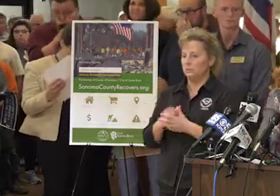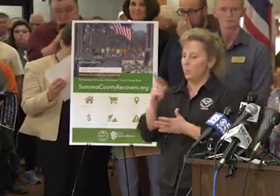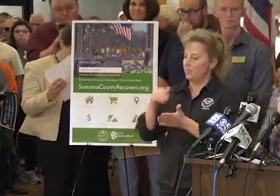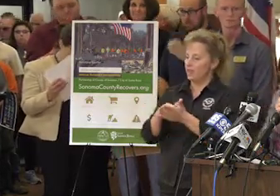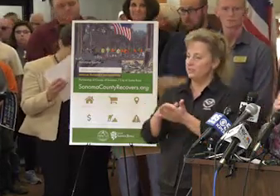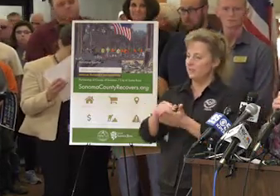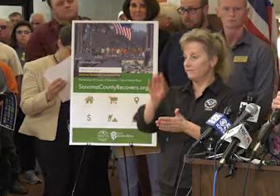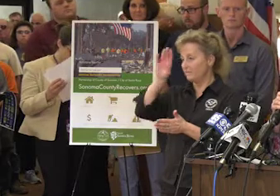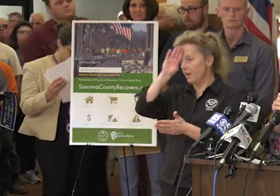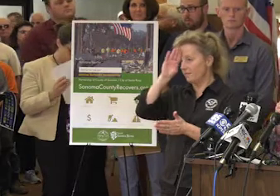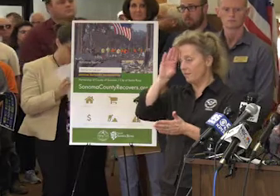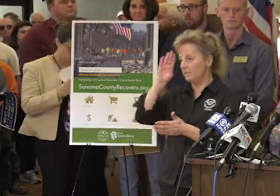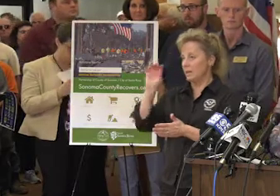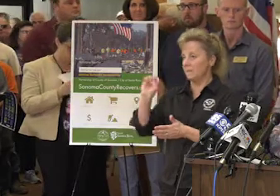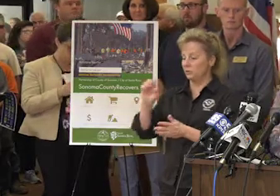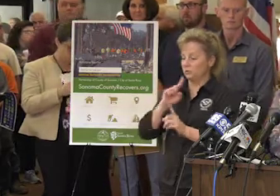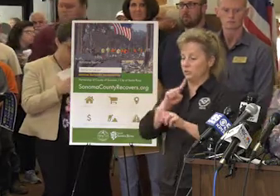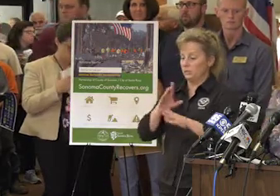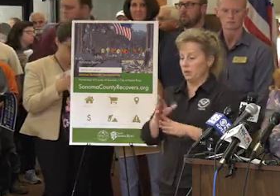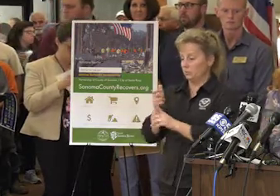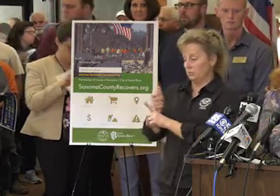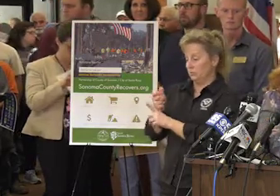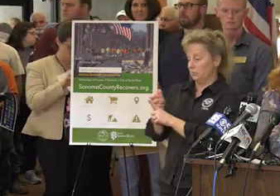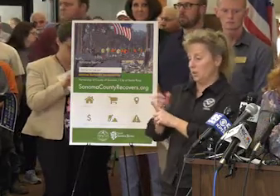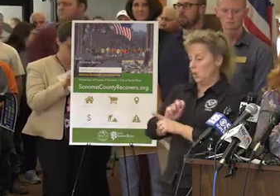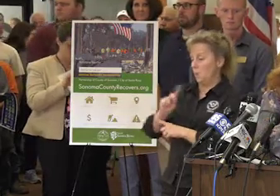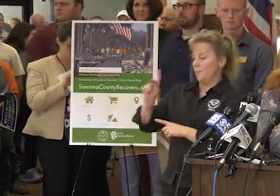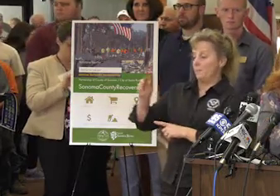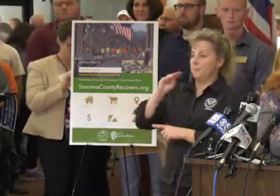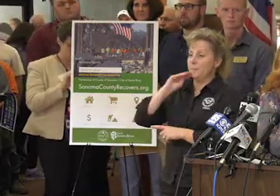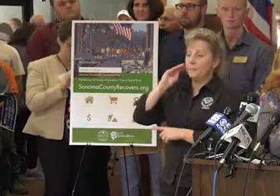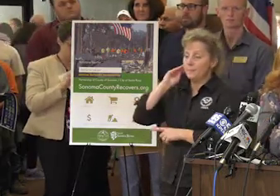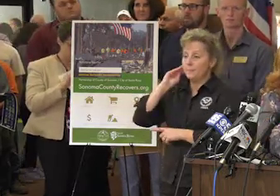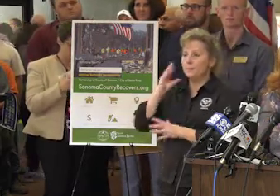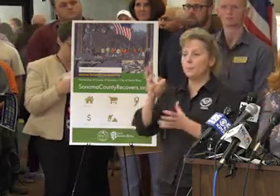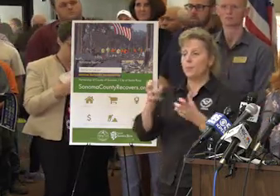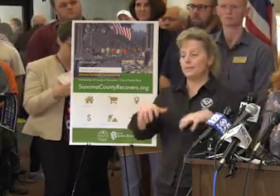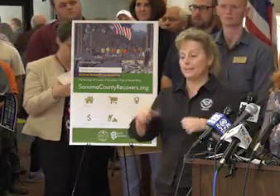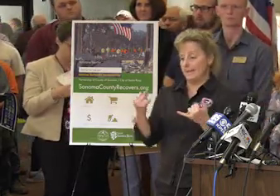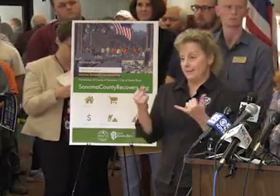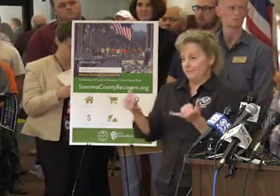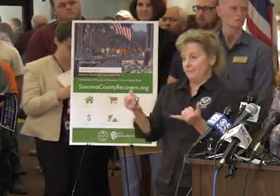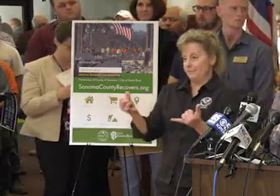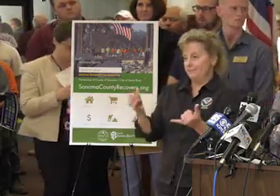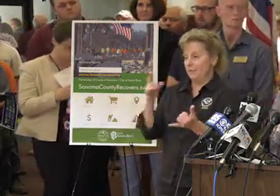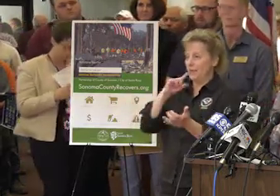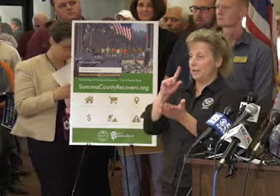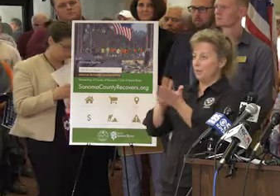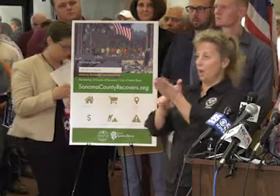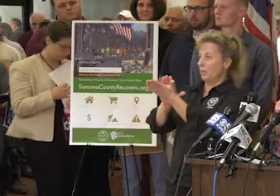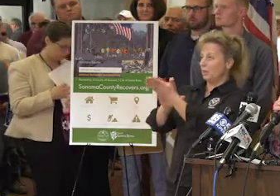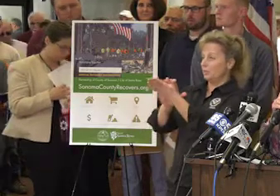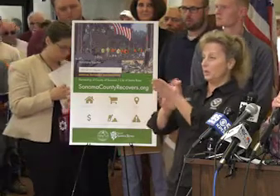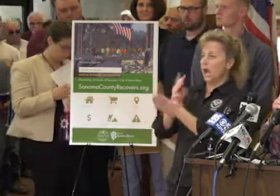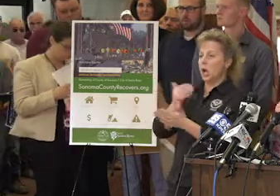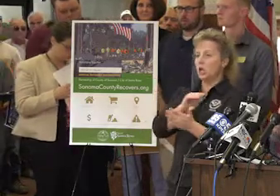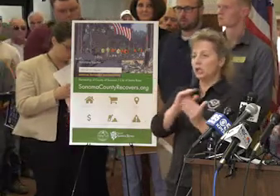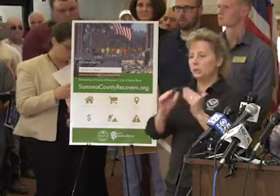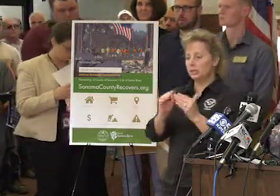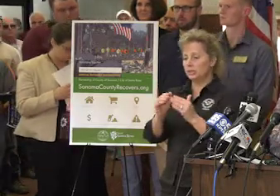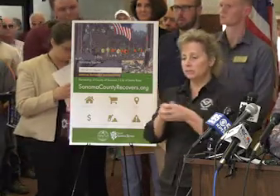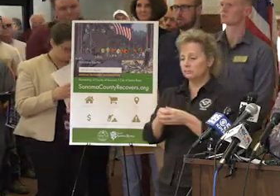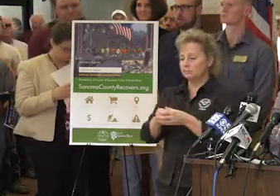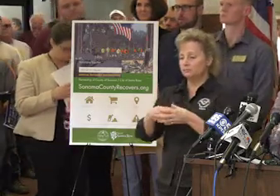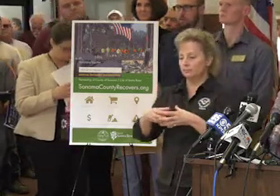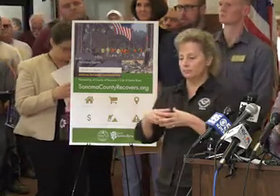firefighters and emergency responders begin to return to their homes, I just want to take a moment to acknowledge that our community has